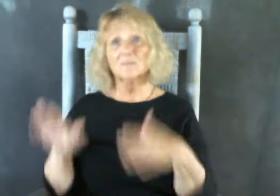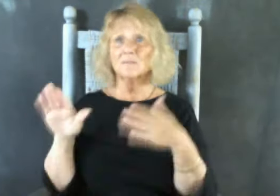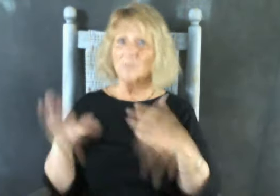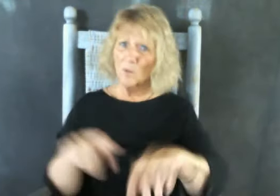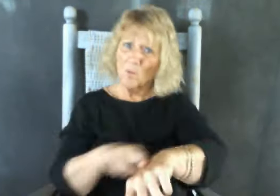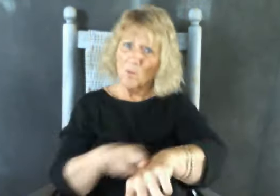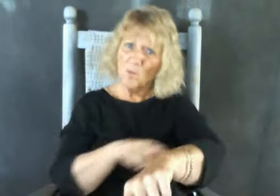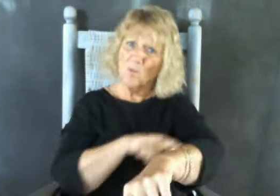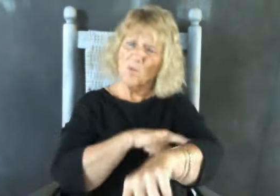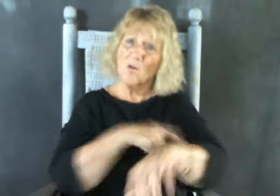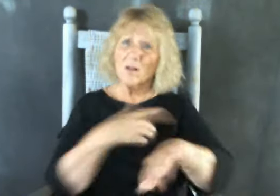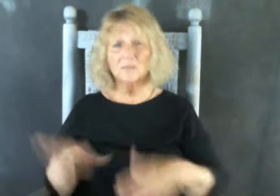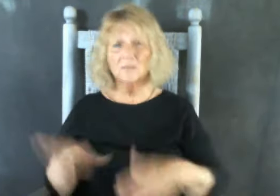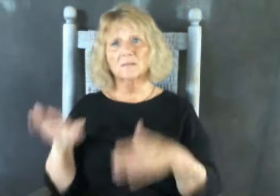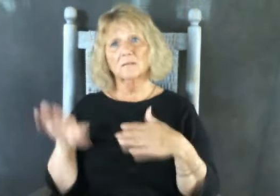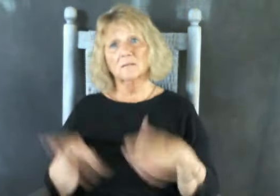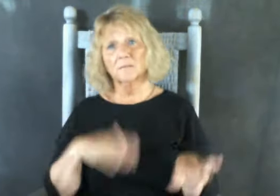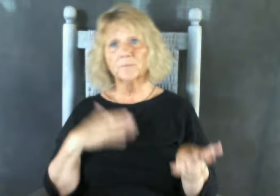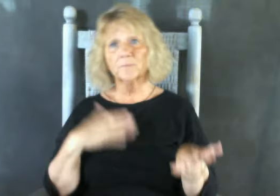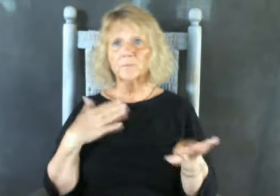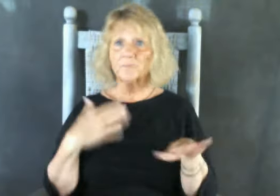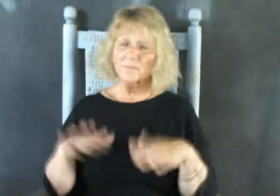more with our Chris Morris. We're going take a quick break. We'll be right back.